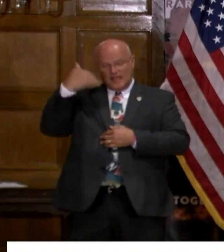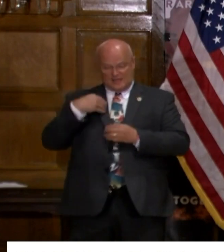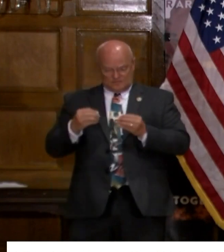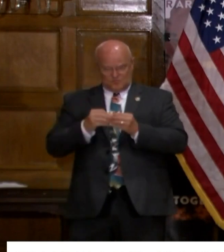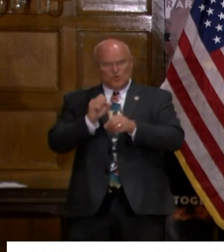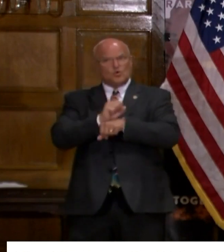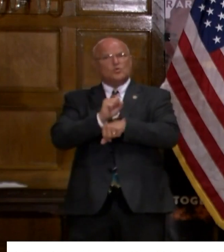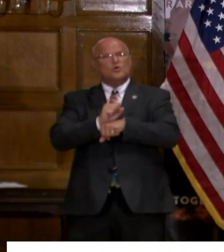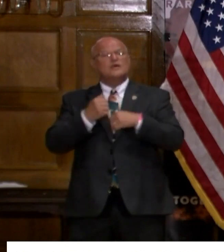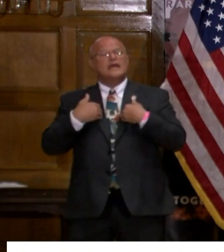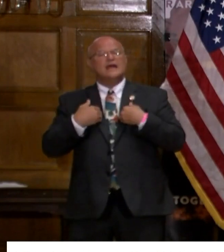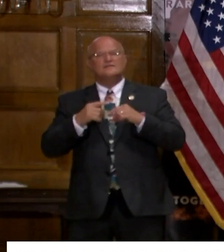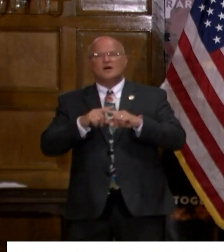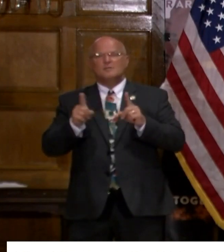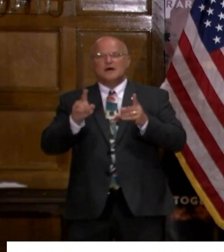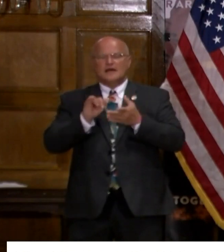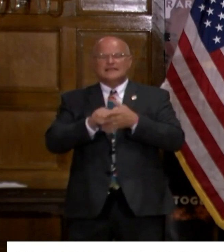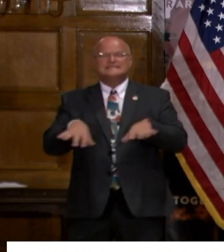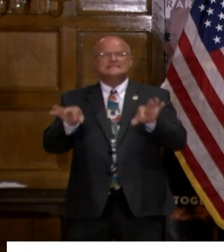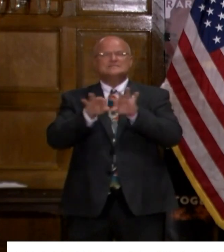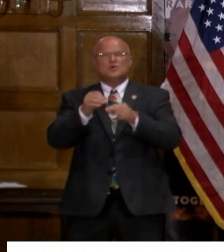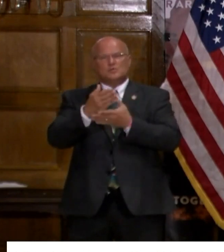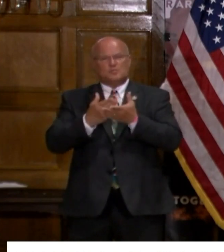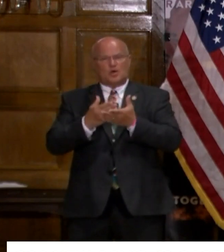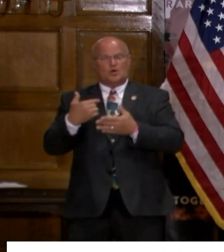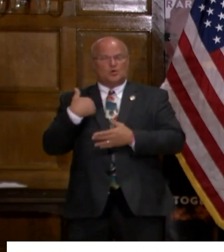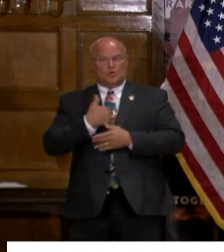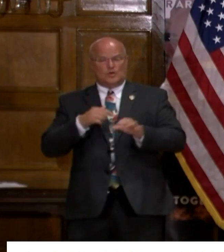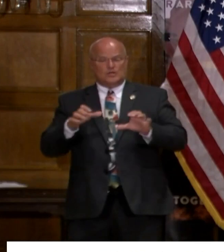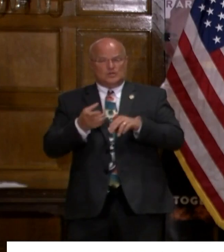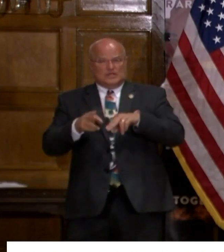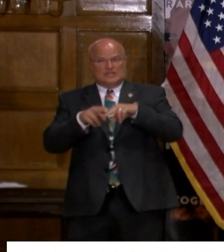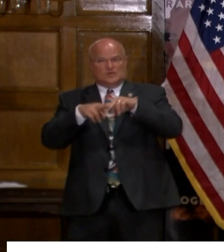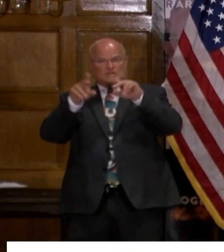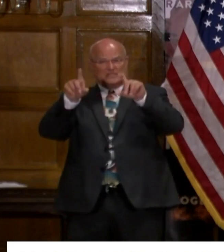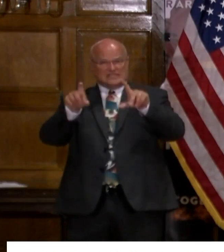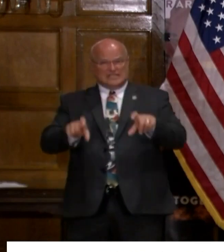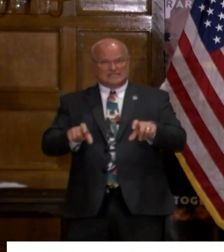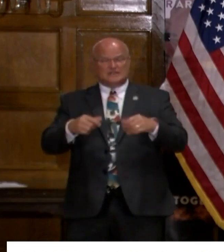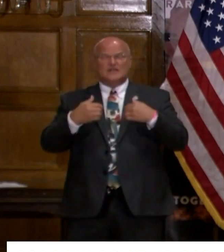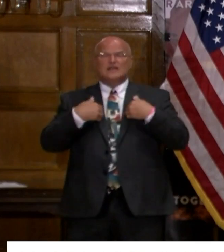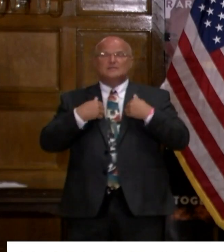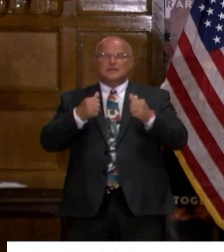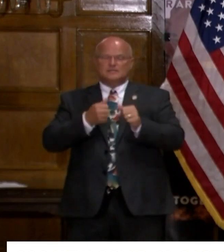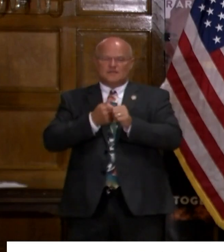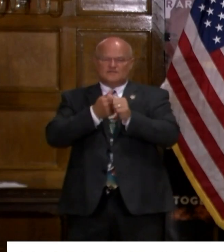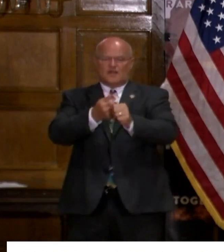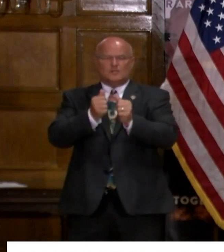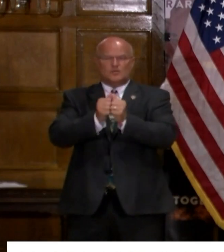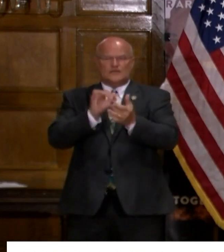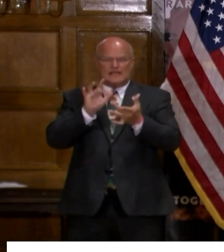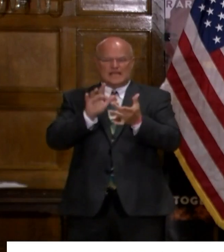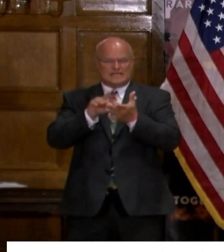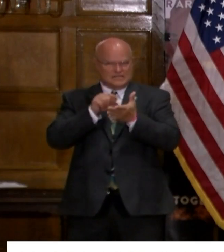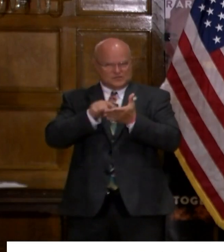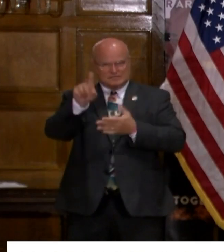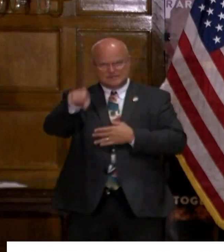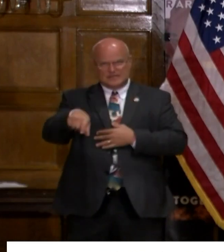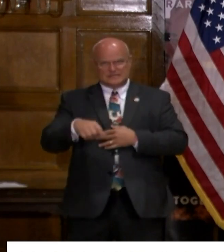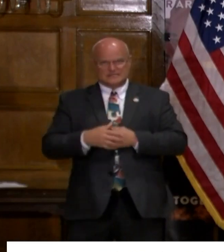work to do there, but that's a critical part of it. When we do increase our testing, we've got to be able to follow it up with that contact